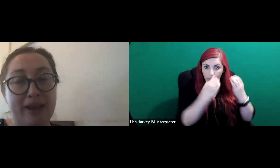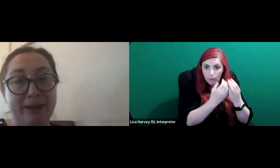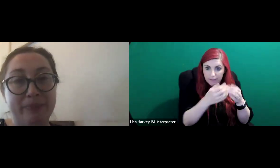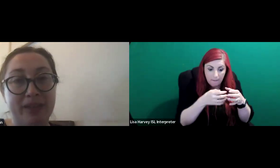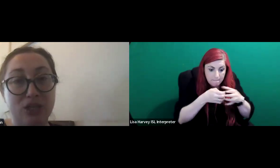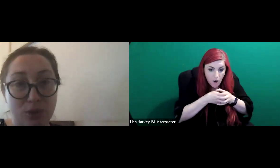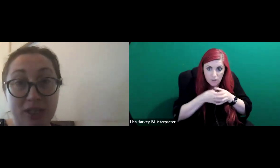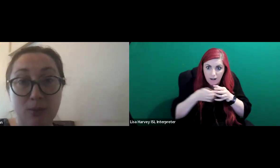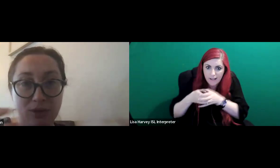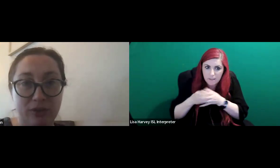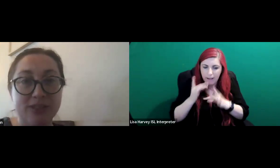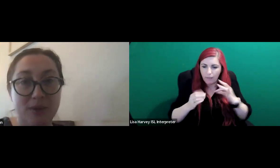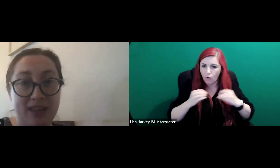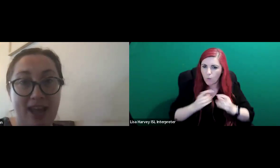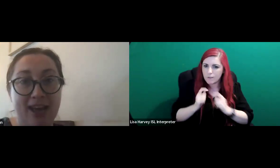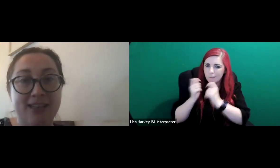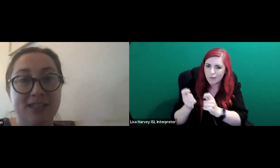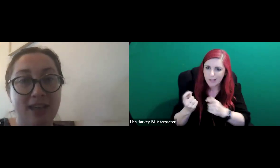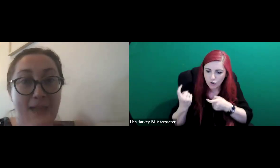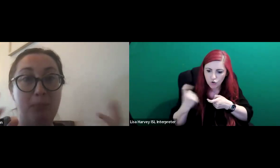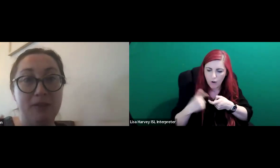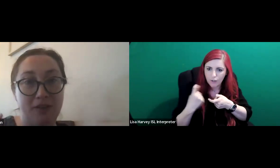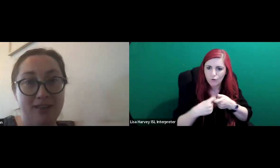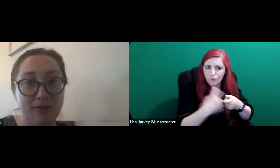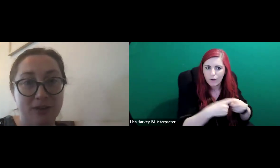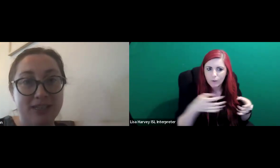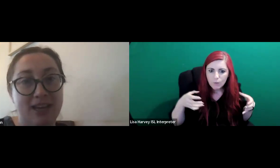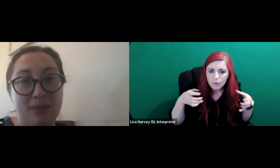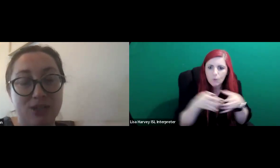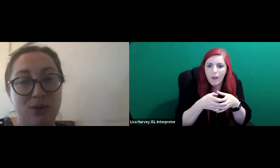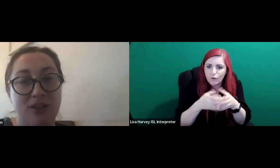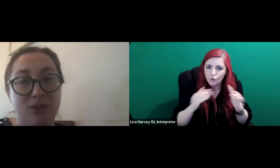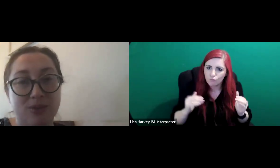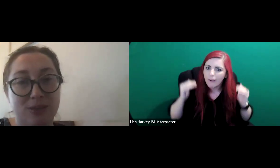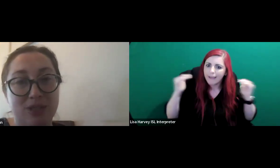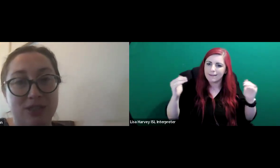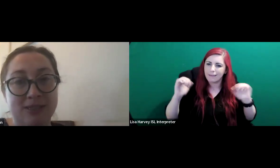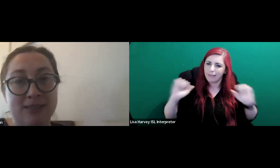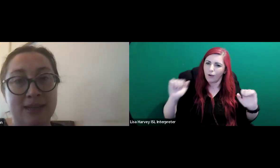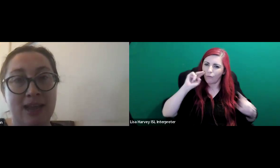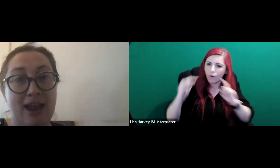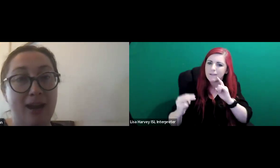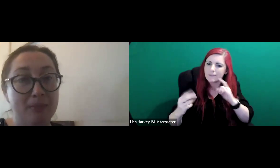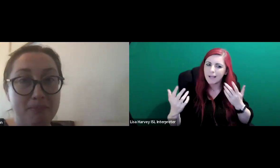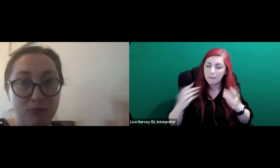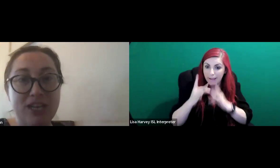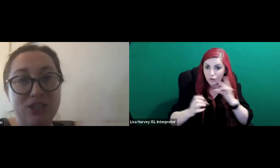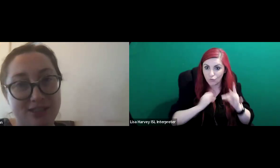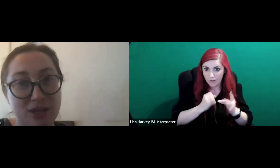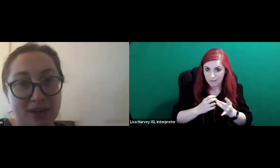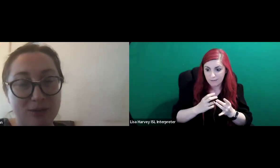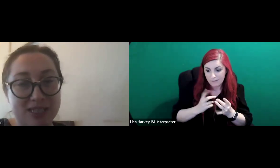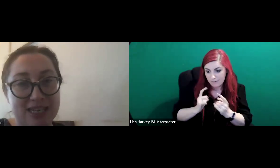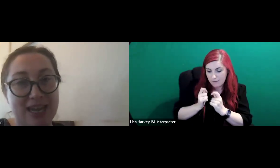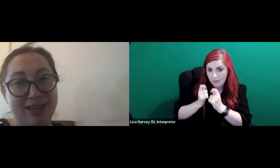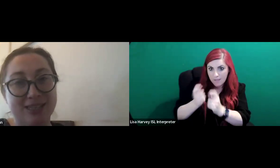submissions and joining with others when they can to amplify their voice and make sure that those submissions reach